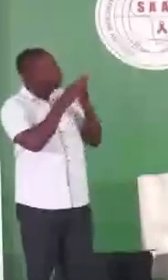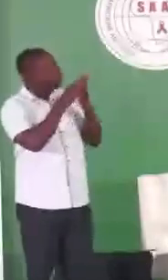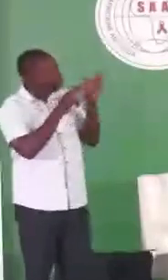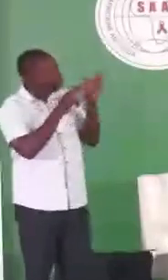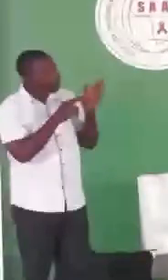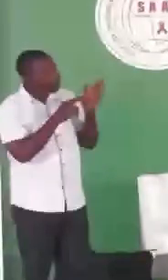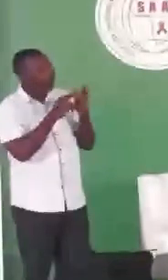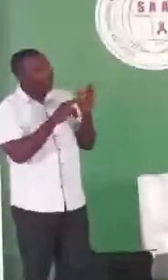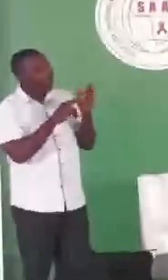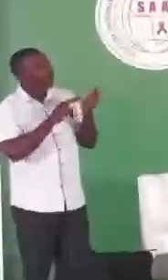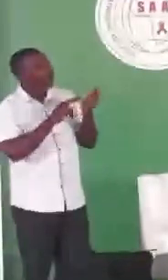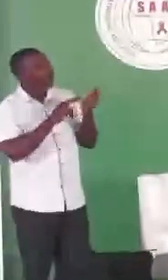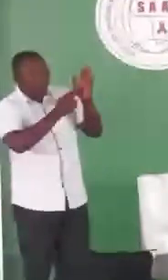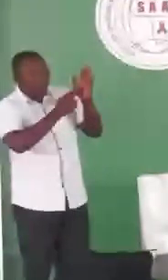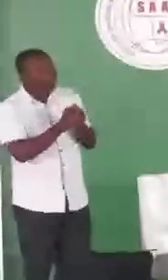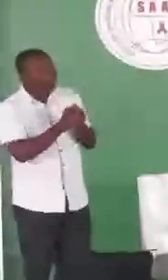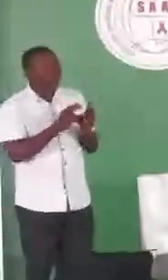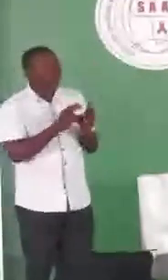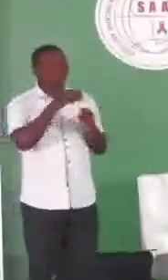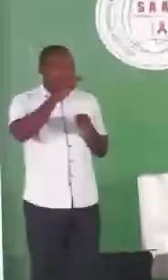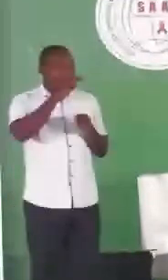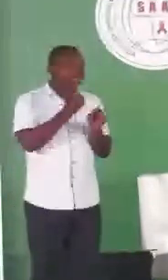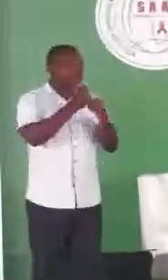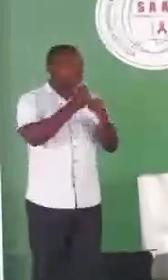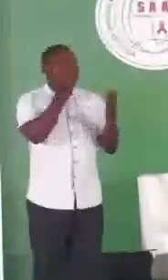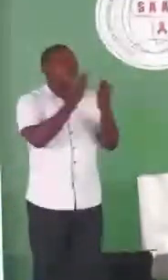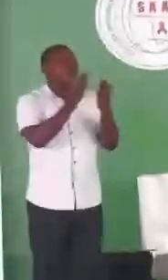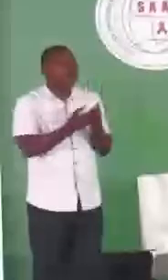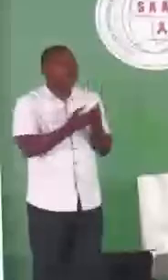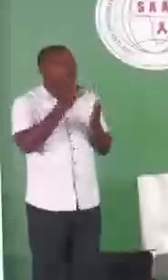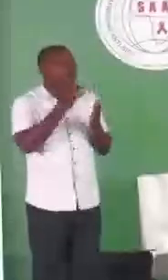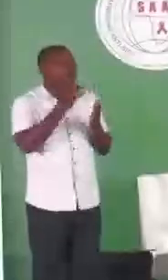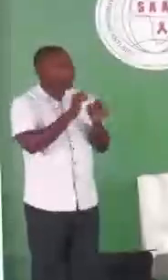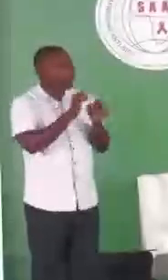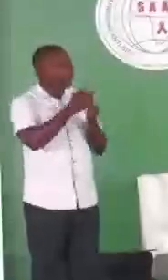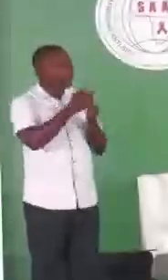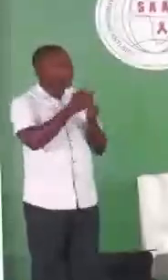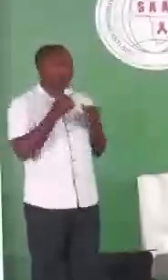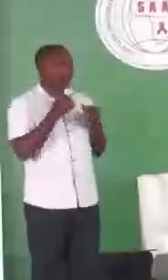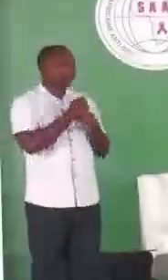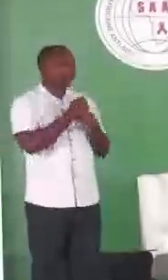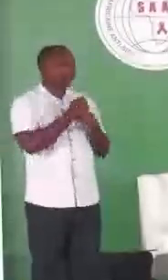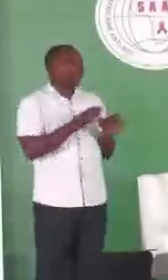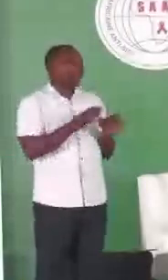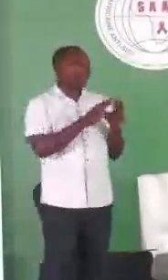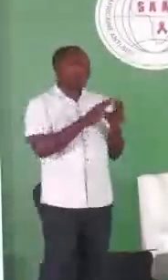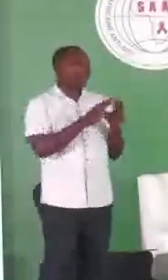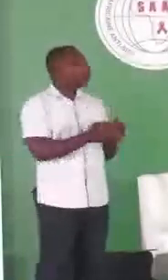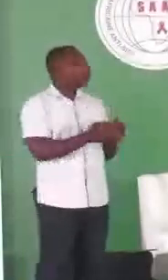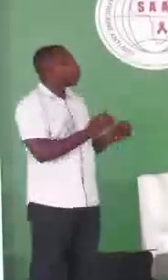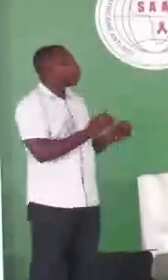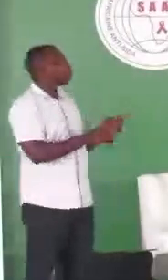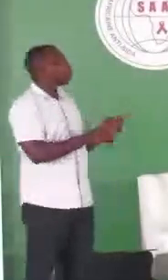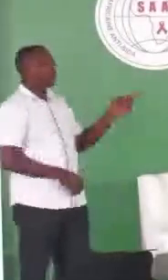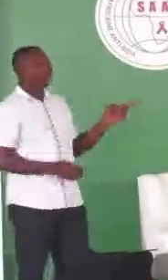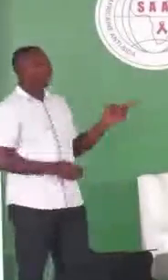you will need to make good any promise that you have made. Thank you. So, So just to add on, and